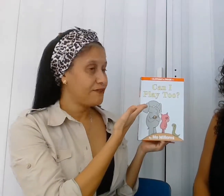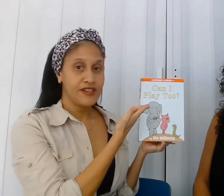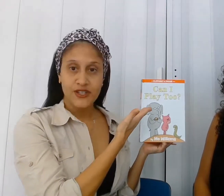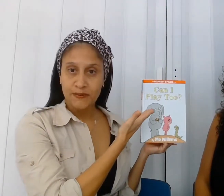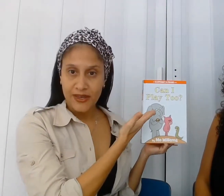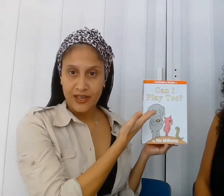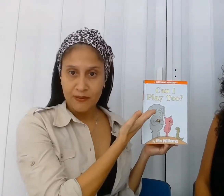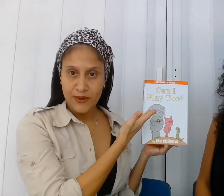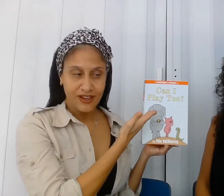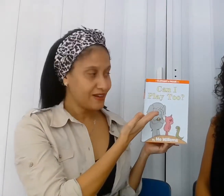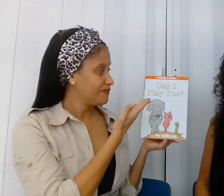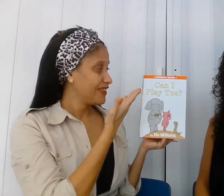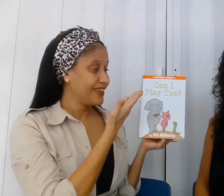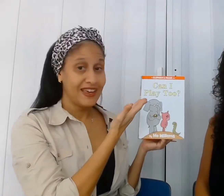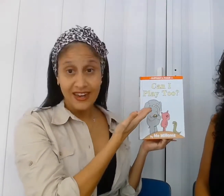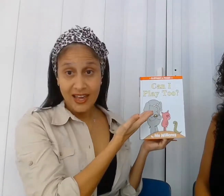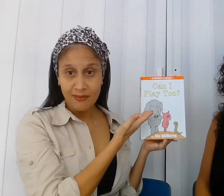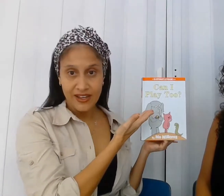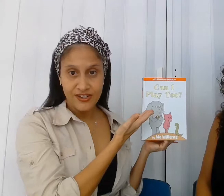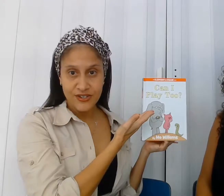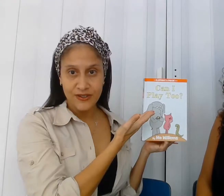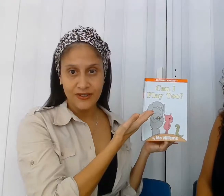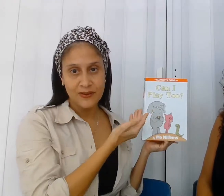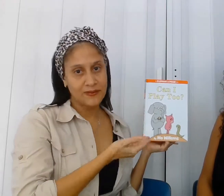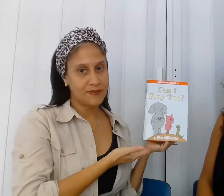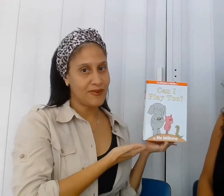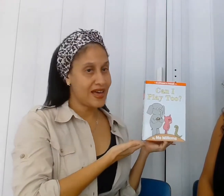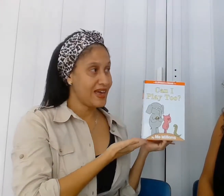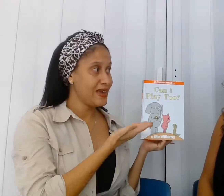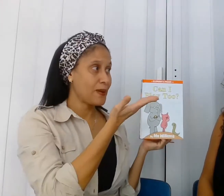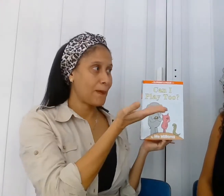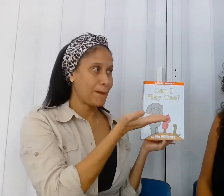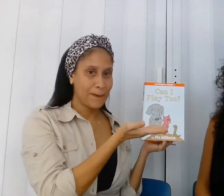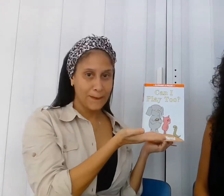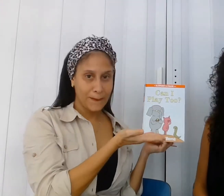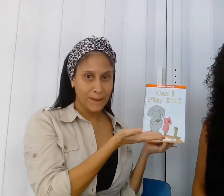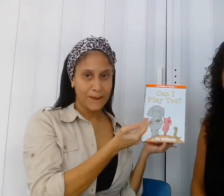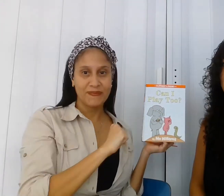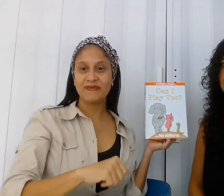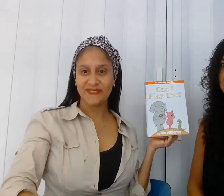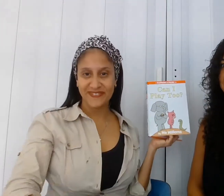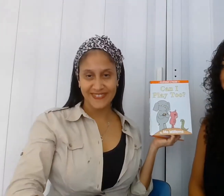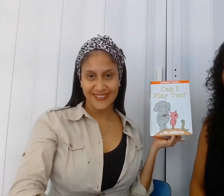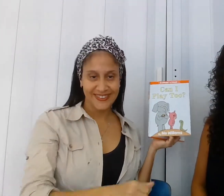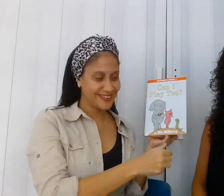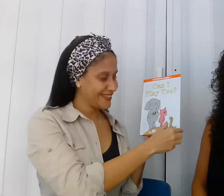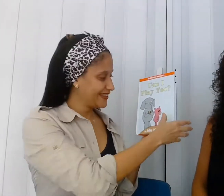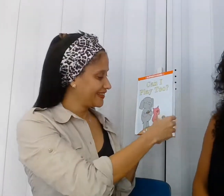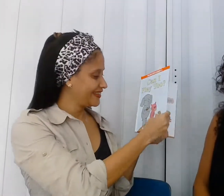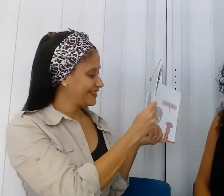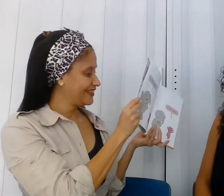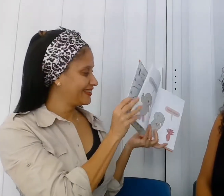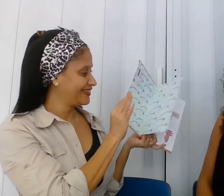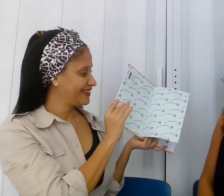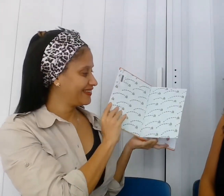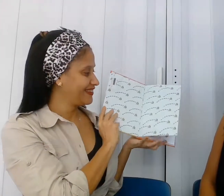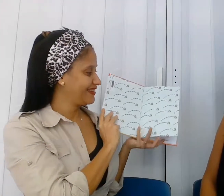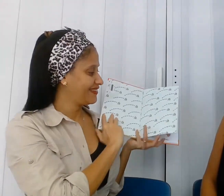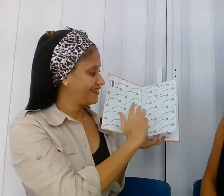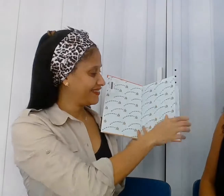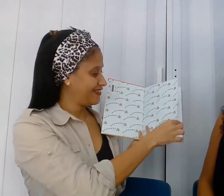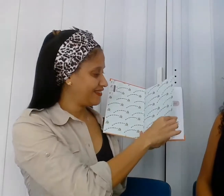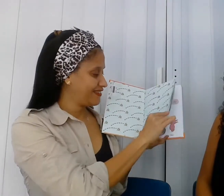An elephant in piggy book. Can I play too? By Mo Williams.